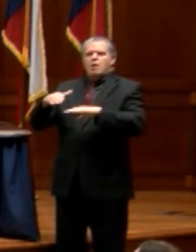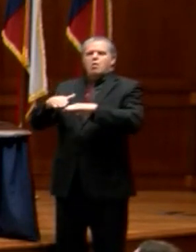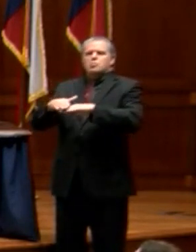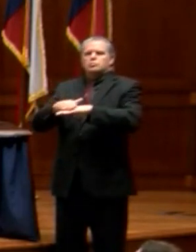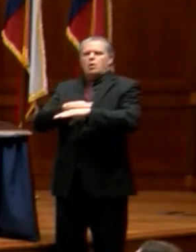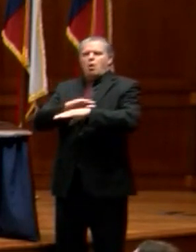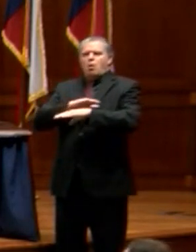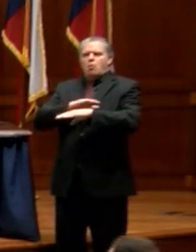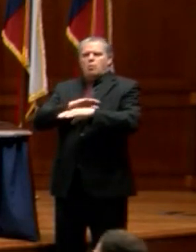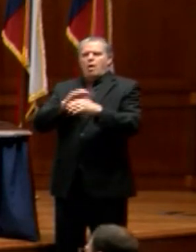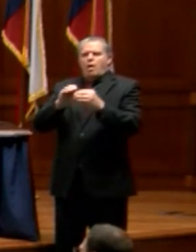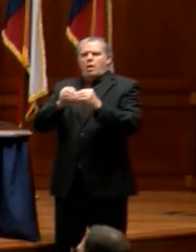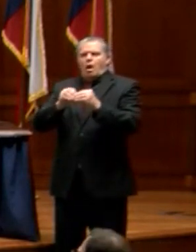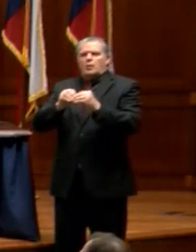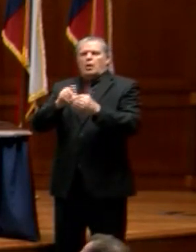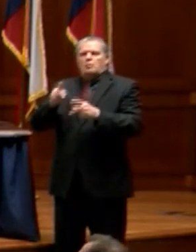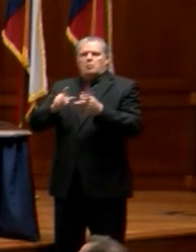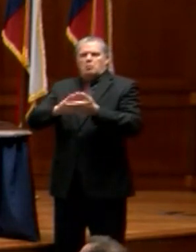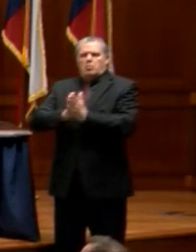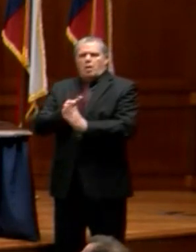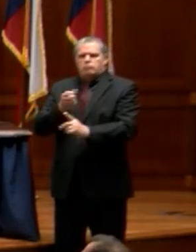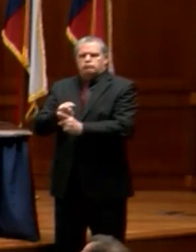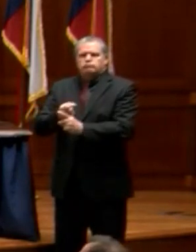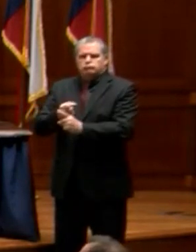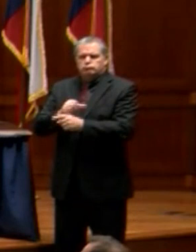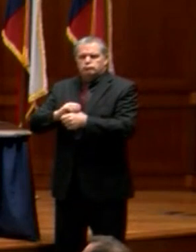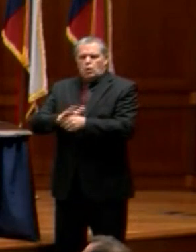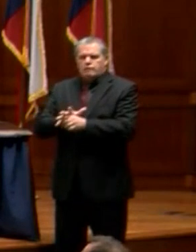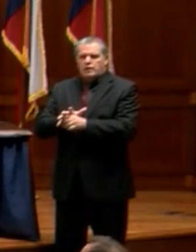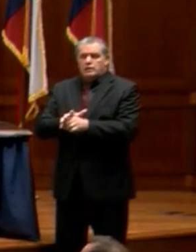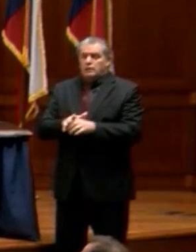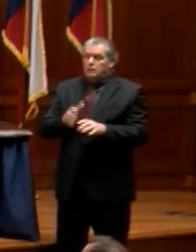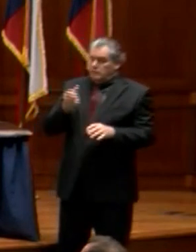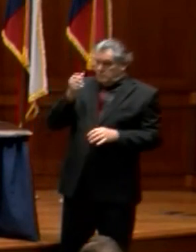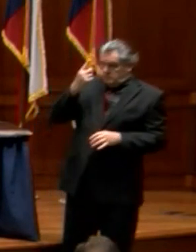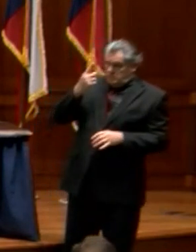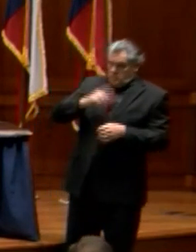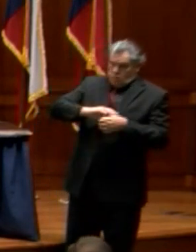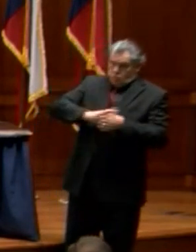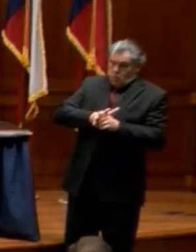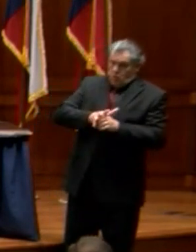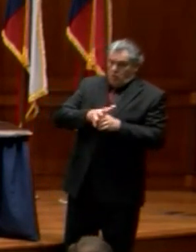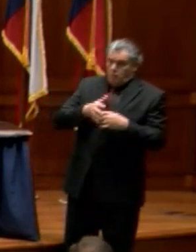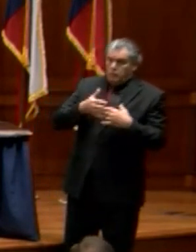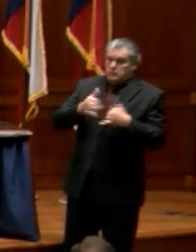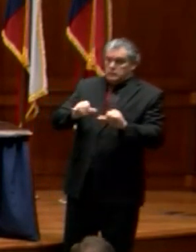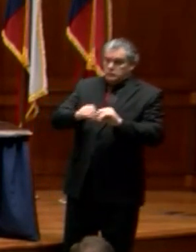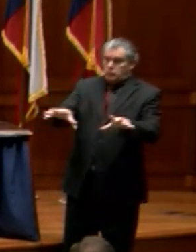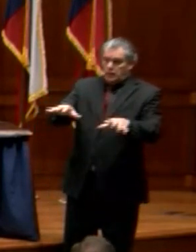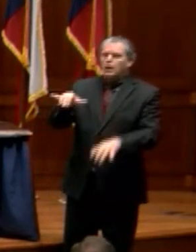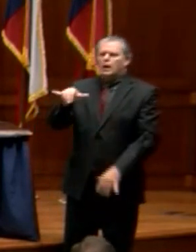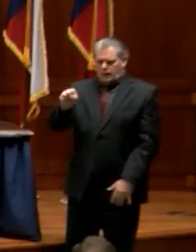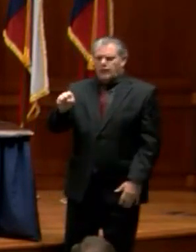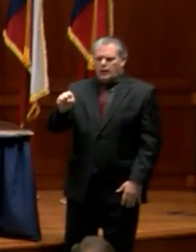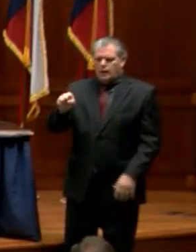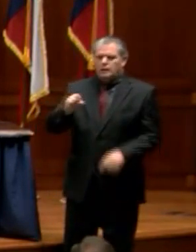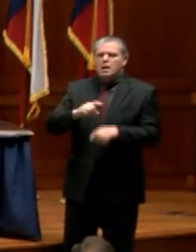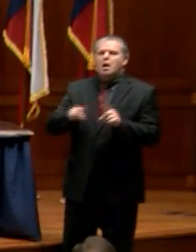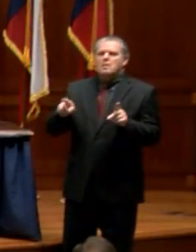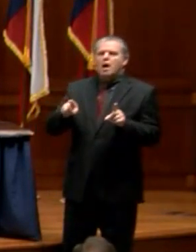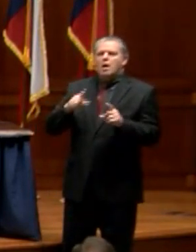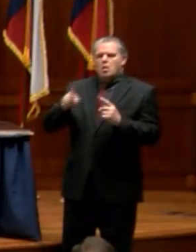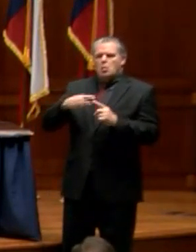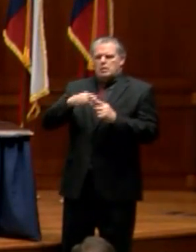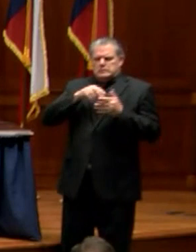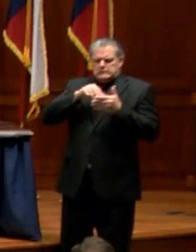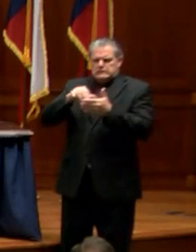the community. So don't forget, it's still spreading. We're still going to see more cases. But if you look at what's called the